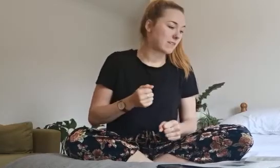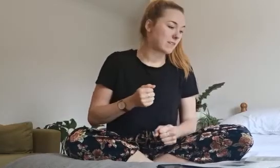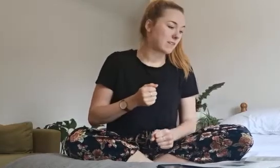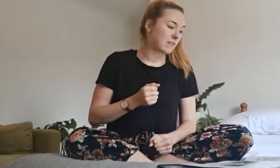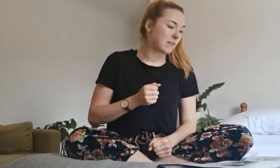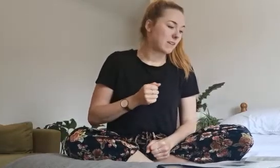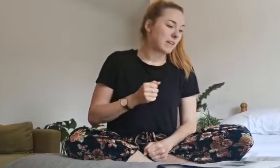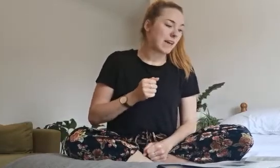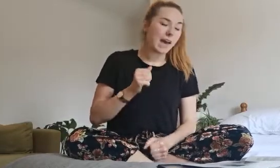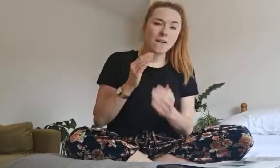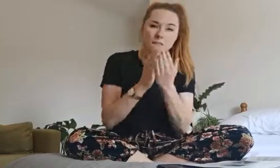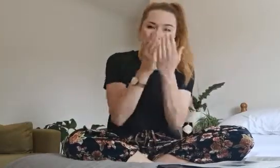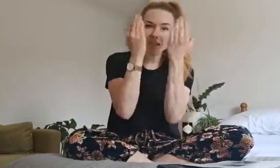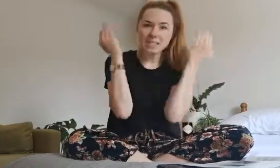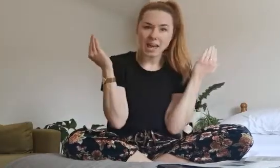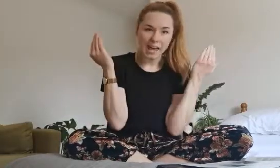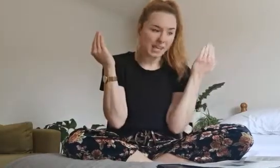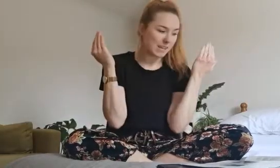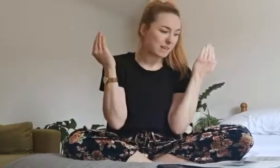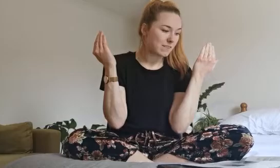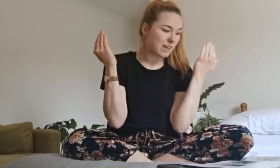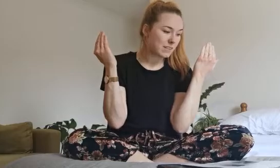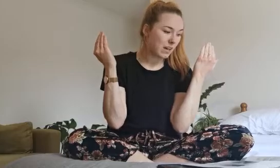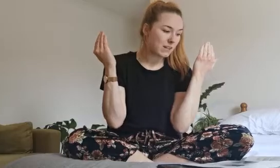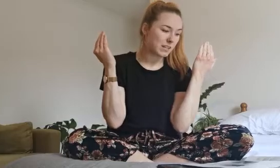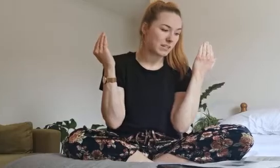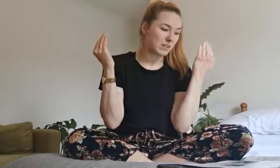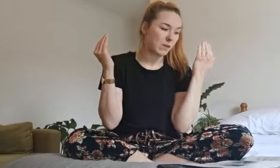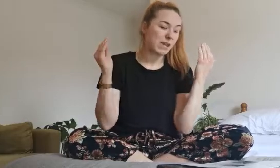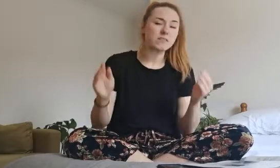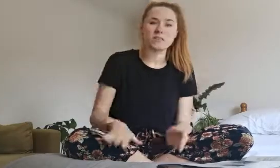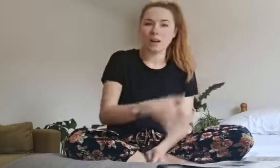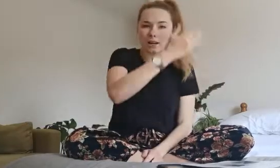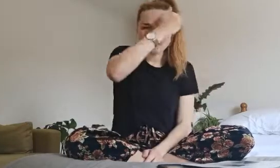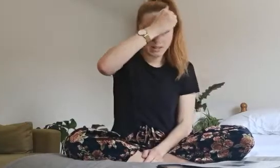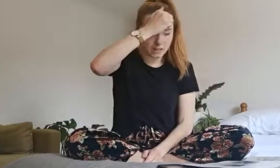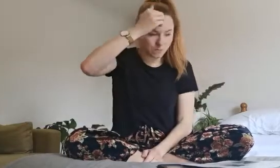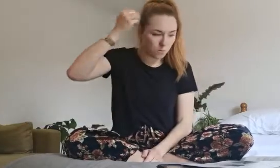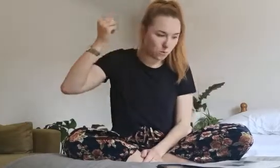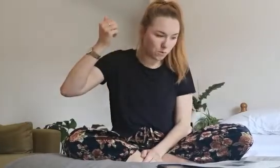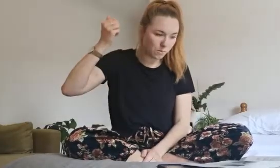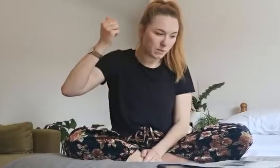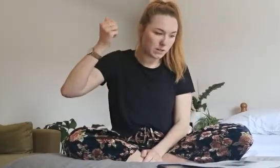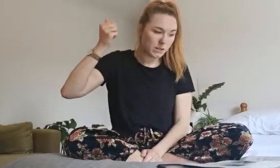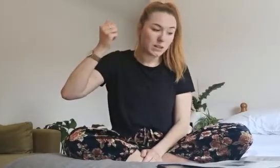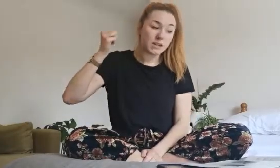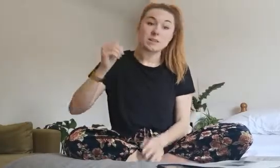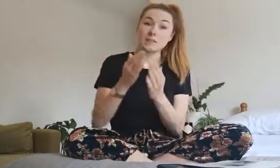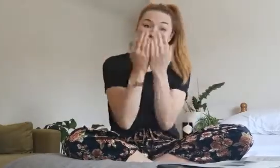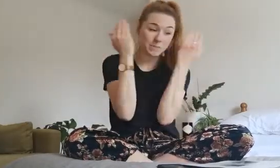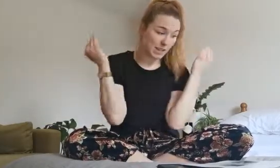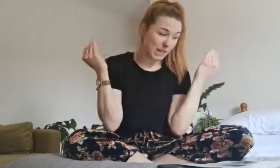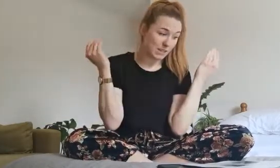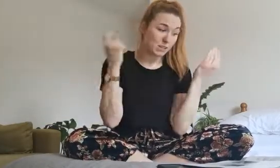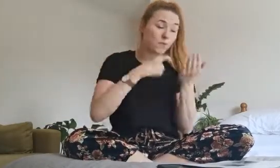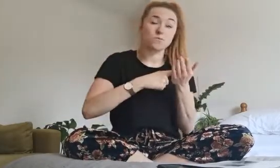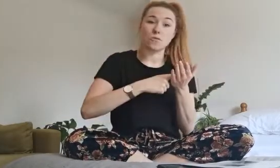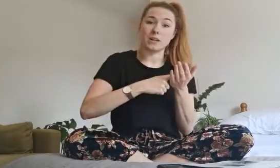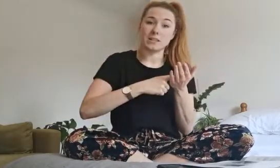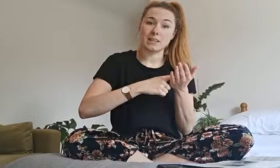nest. Every day they turned it so each side stayed warm. Some days Roy